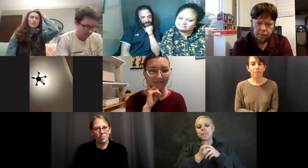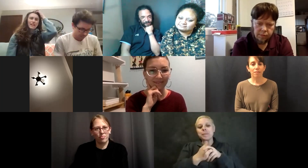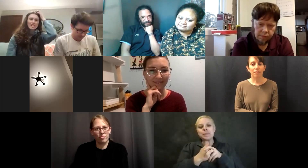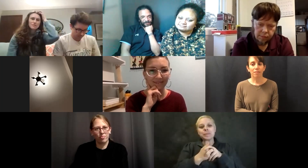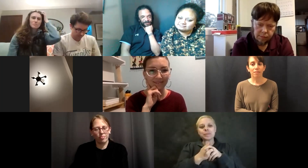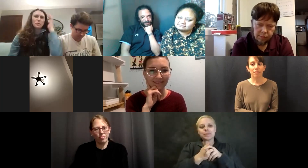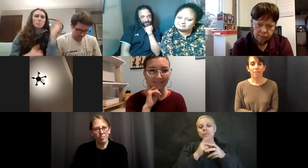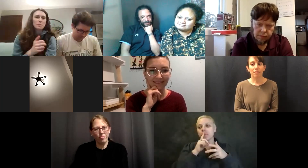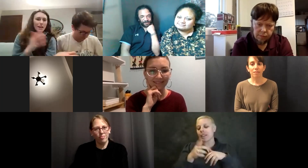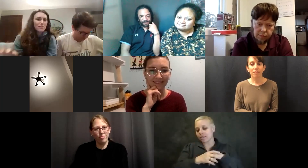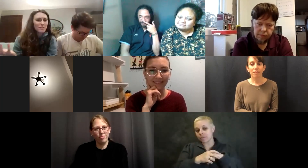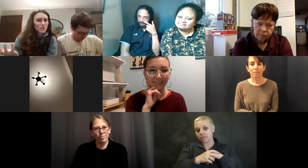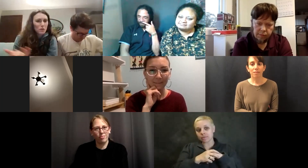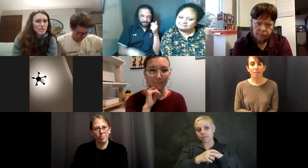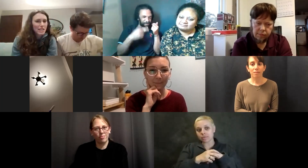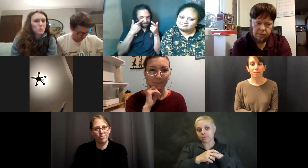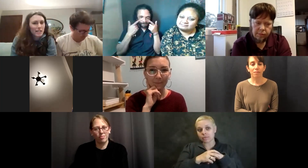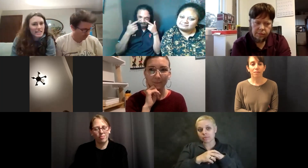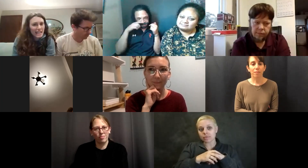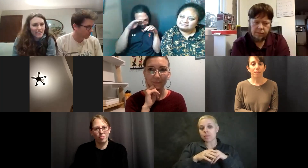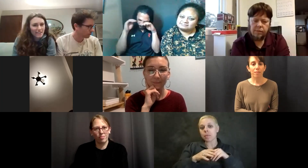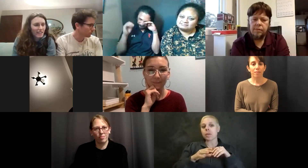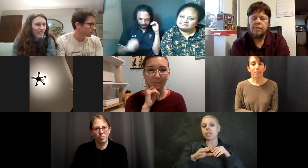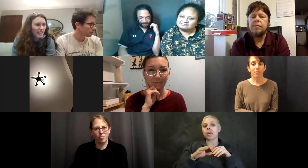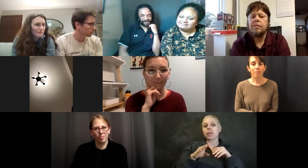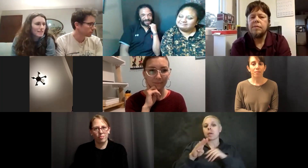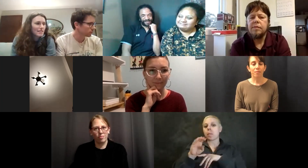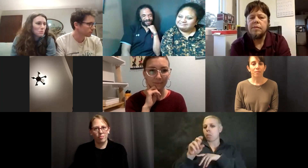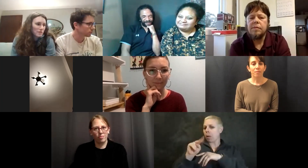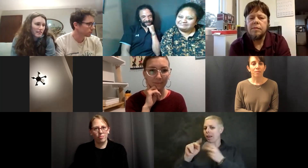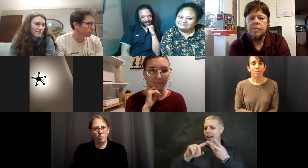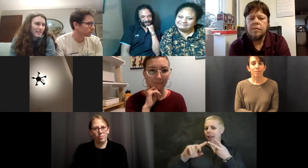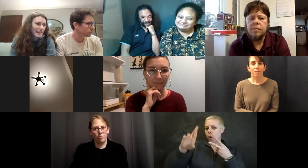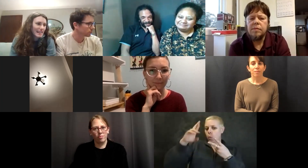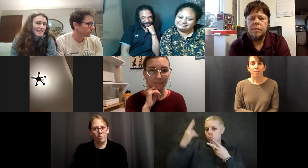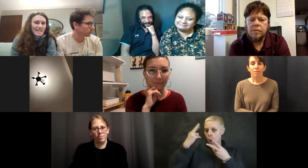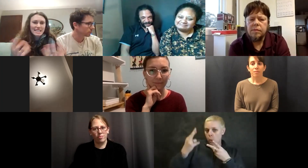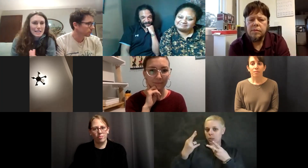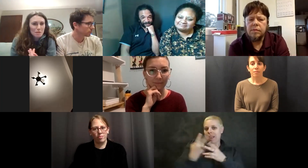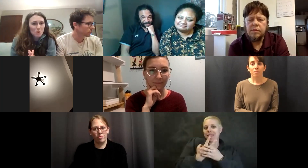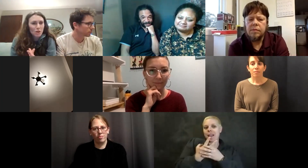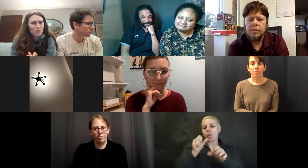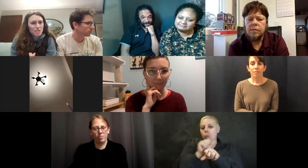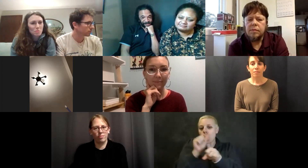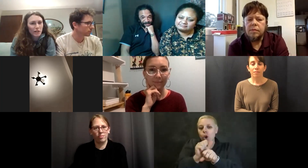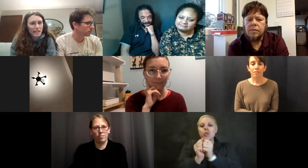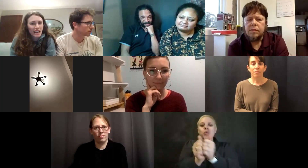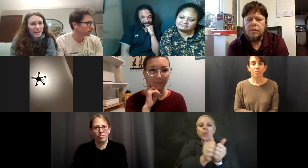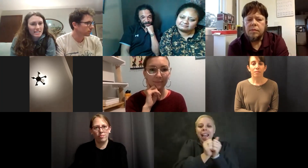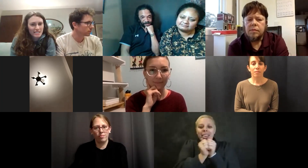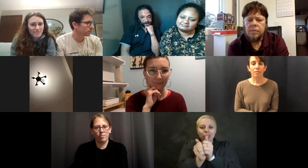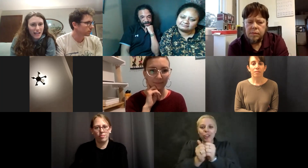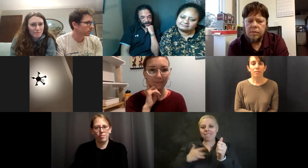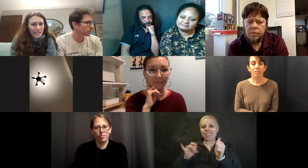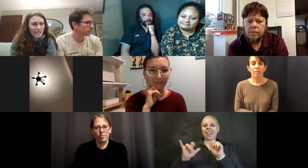how great both Pip and Rosen work together. Really feel like it's a team approach, supporting